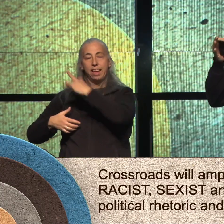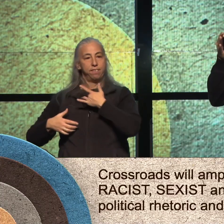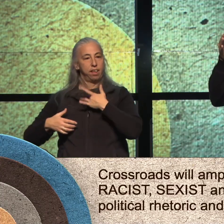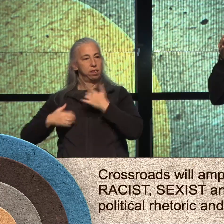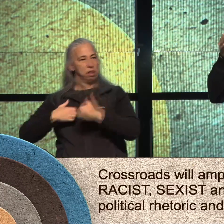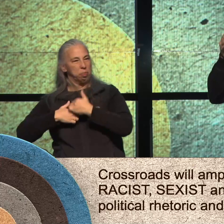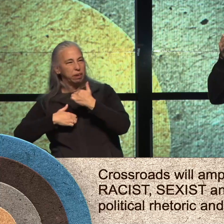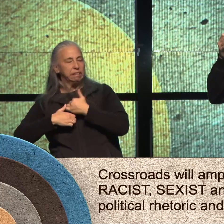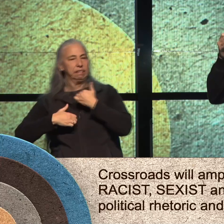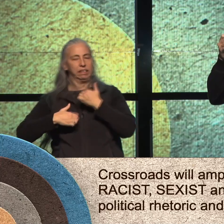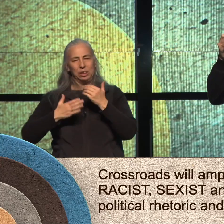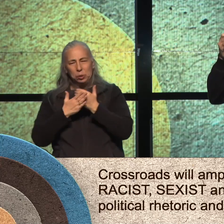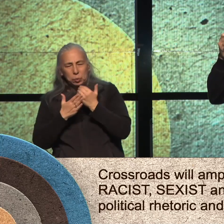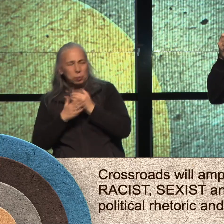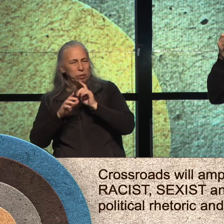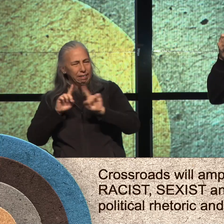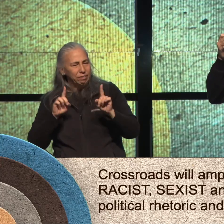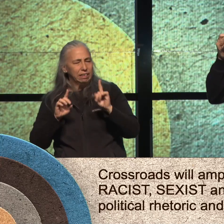it's different.